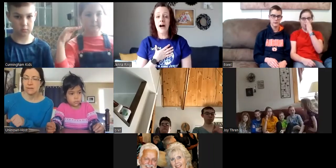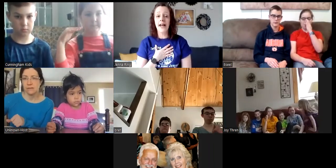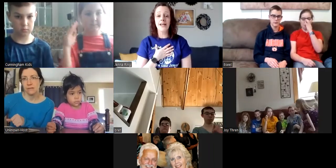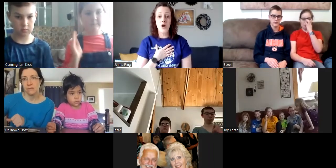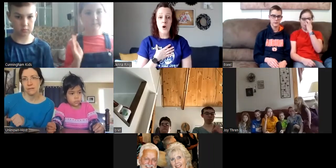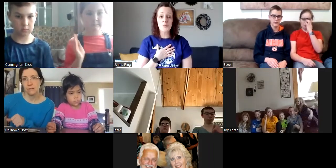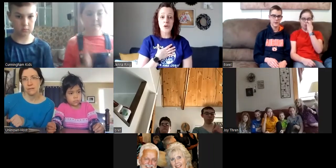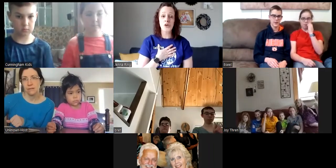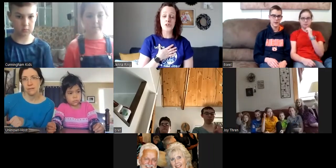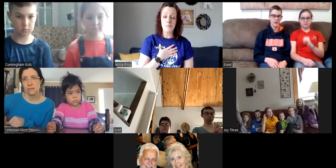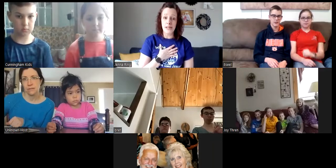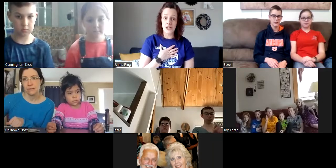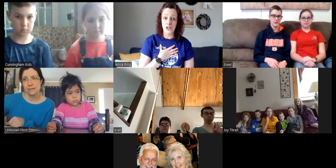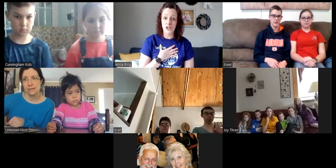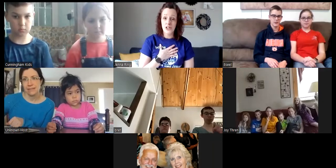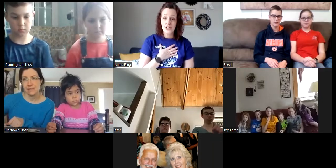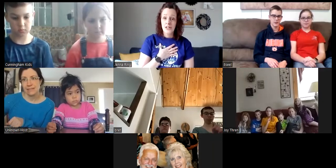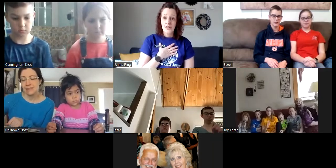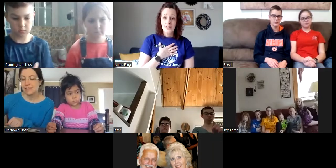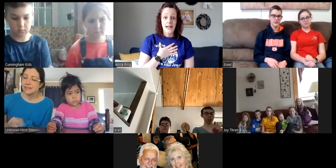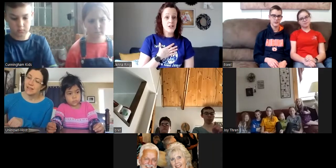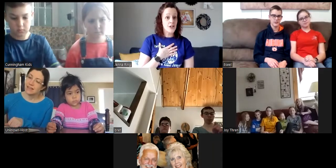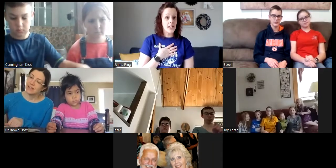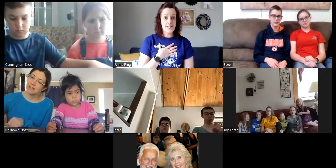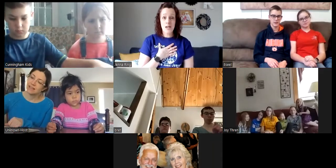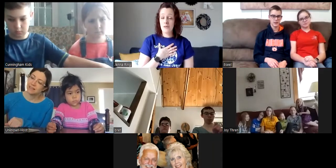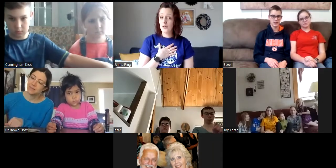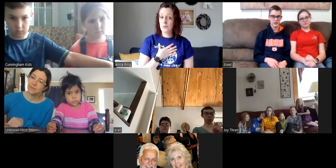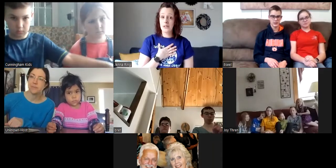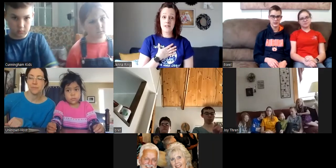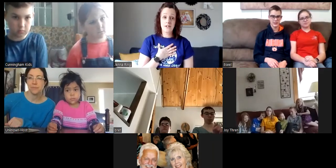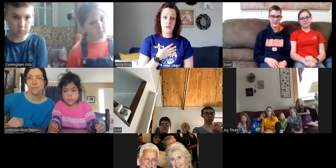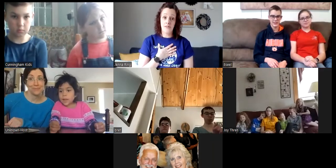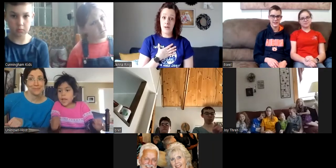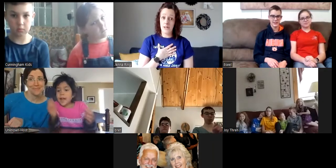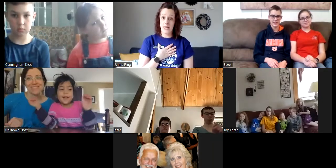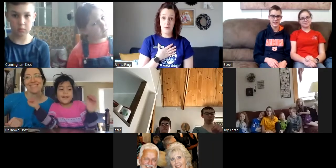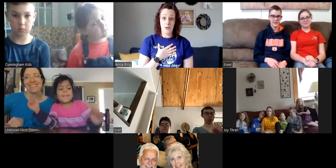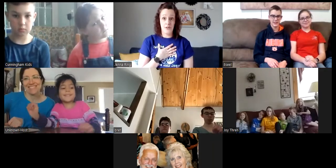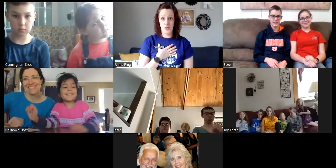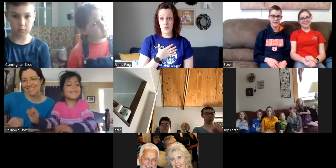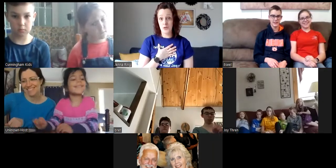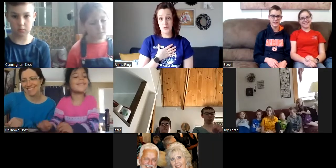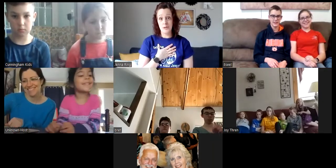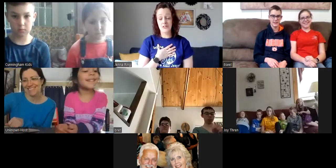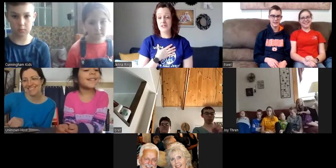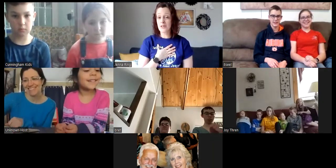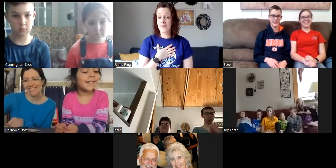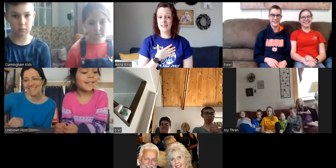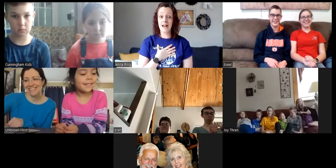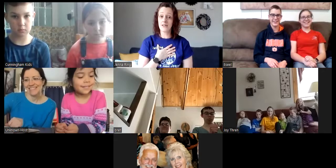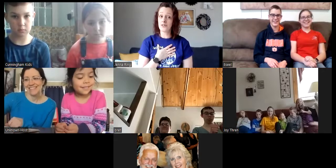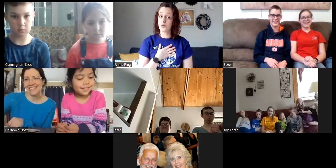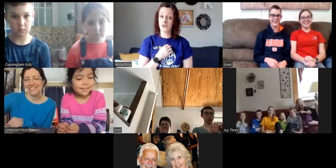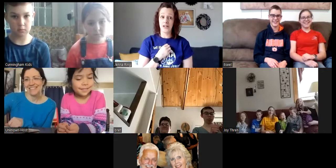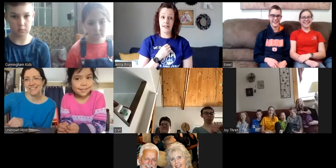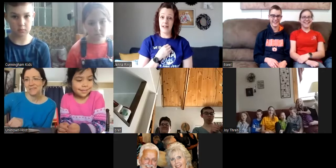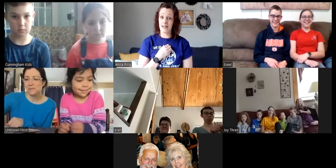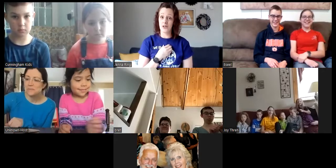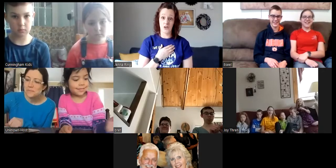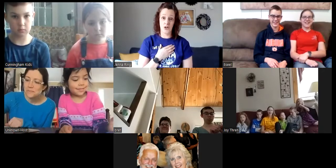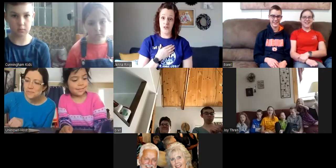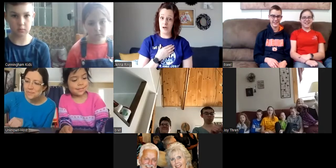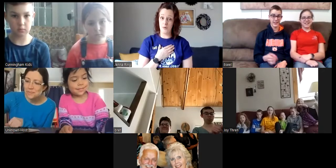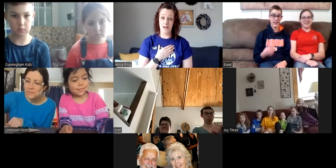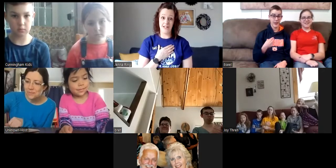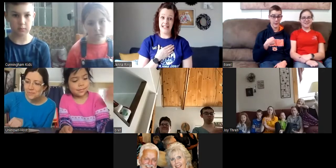a fine home-cooked meal. And looking at some of you, please don't invite me to eat one of your home-cooked meals, because some of these guys don't look like